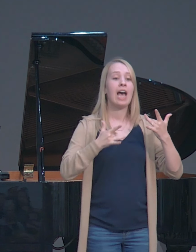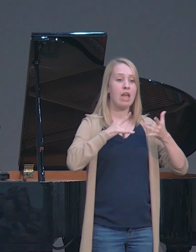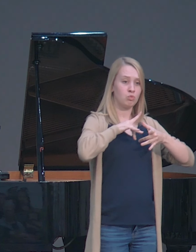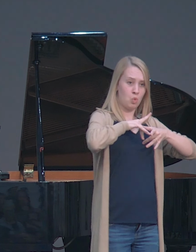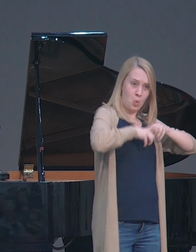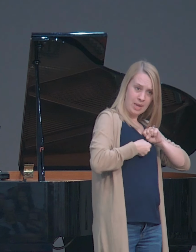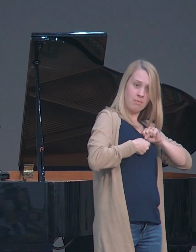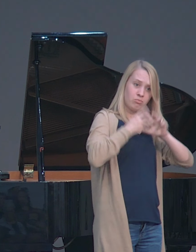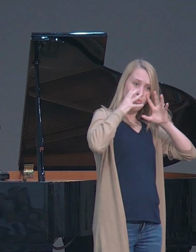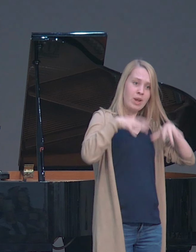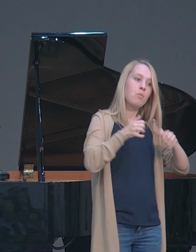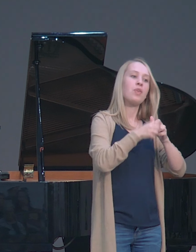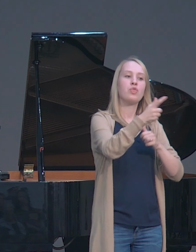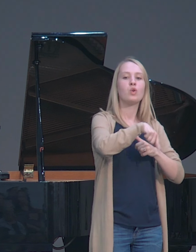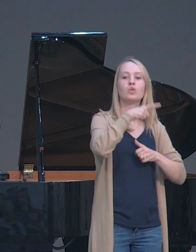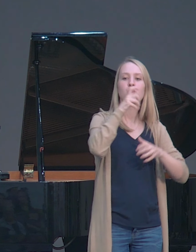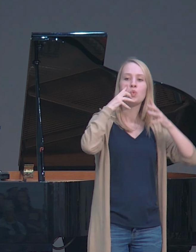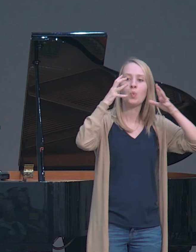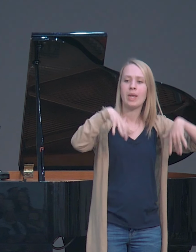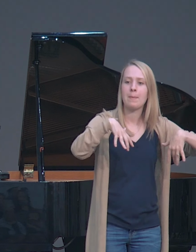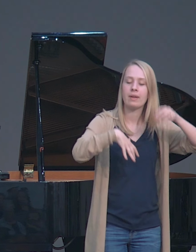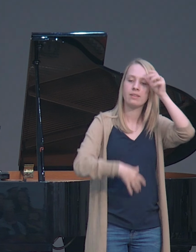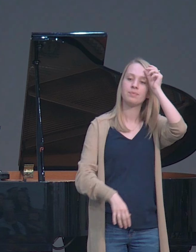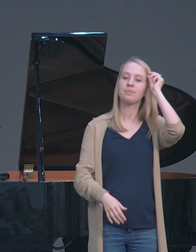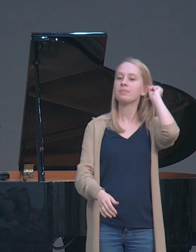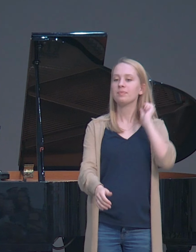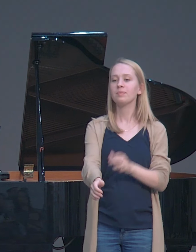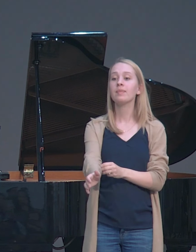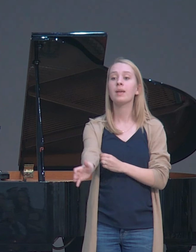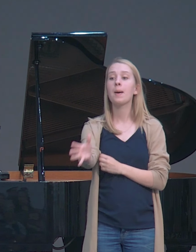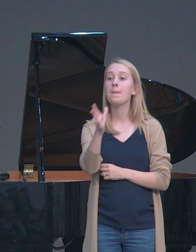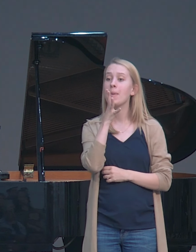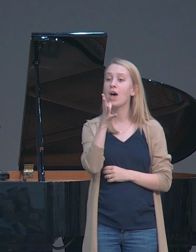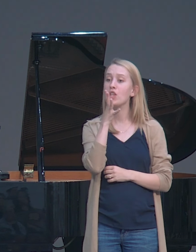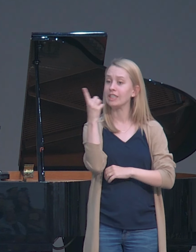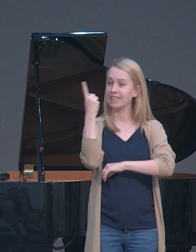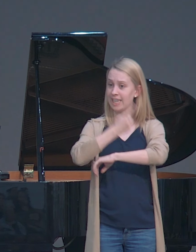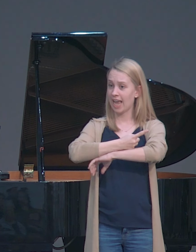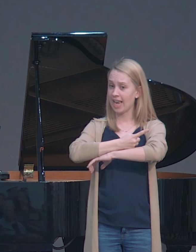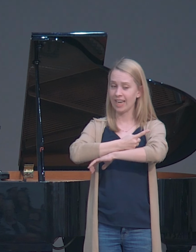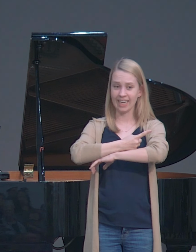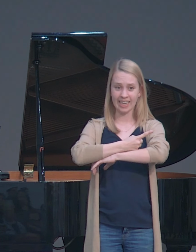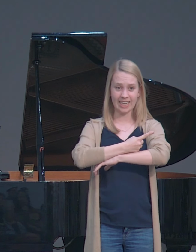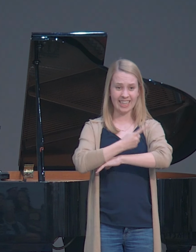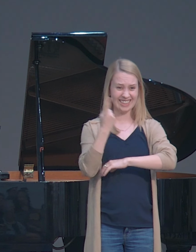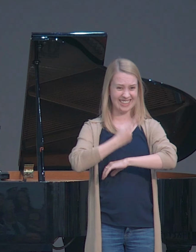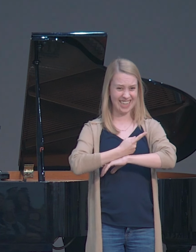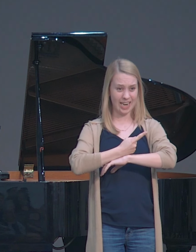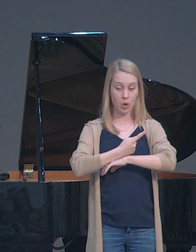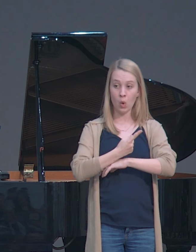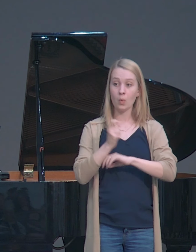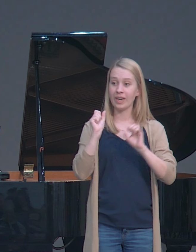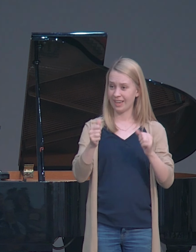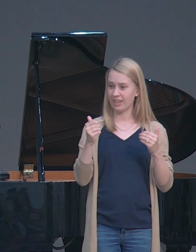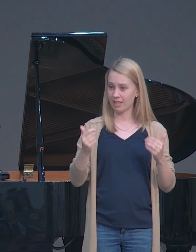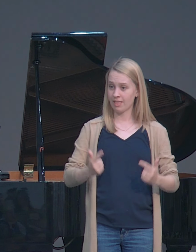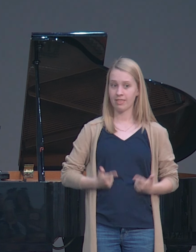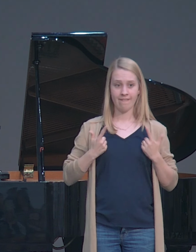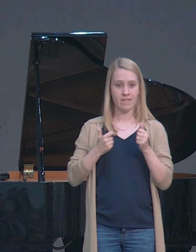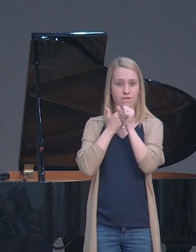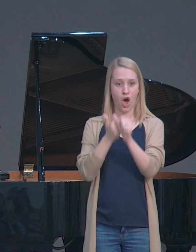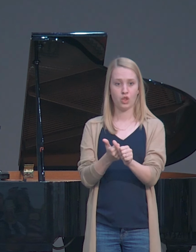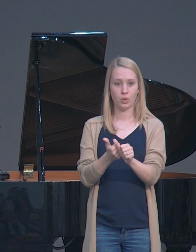those who weep. Mother's Day is the kind of occasion where we get to live out those words.